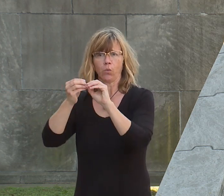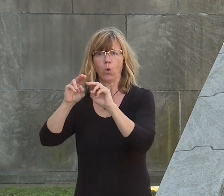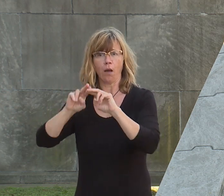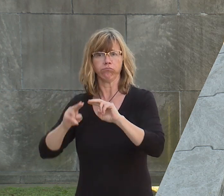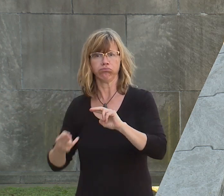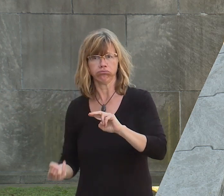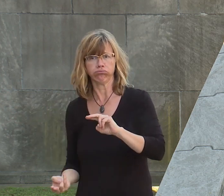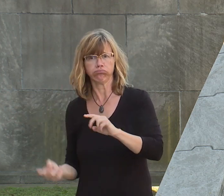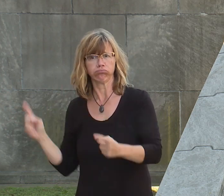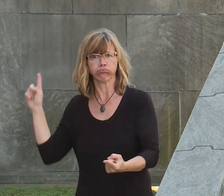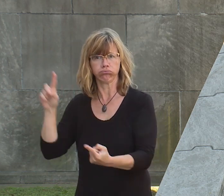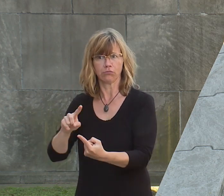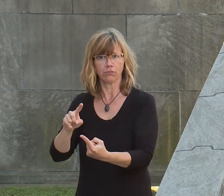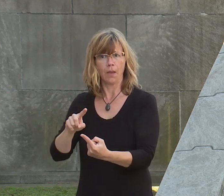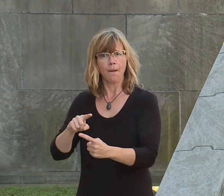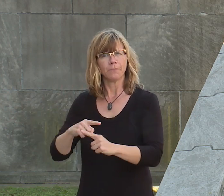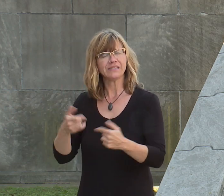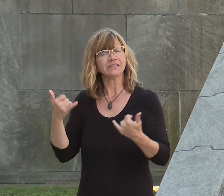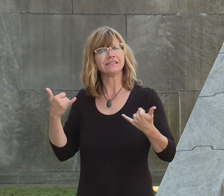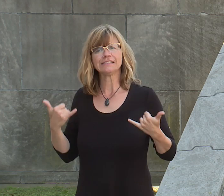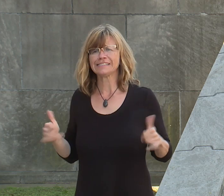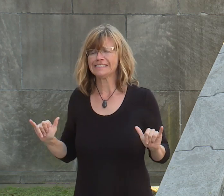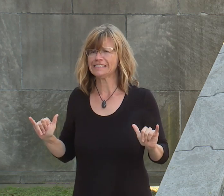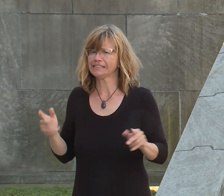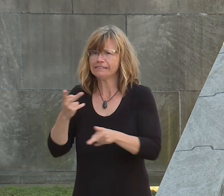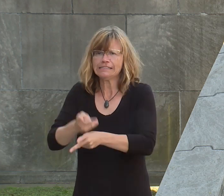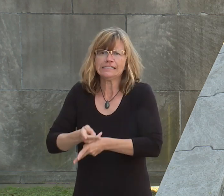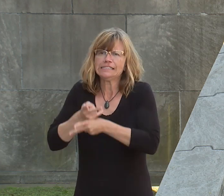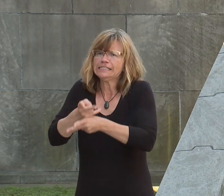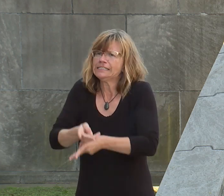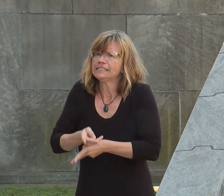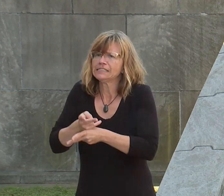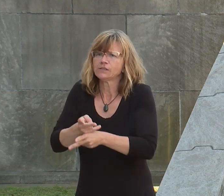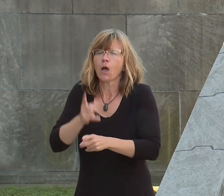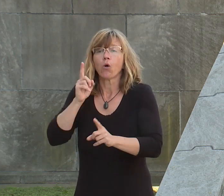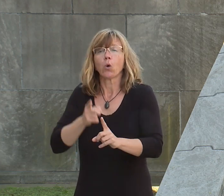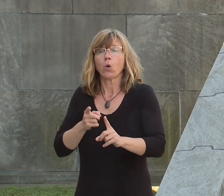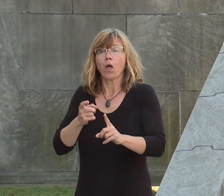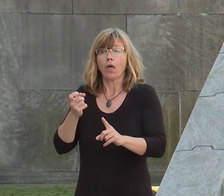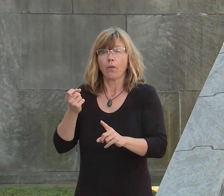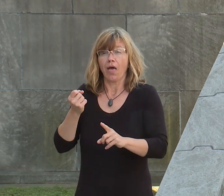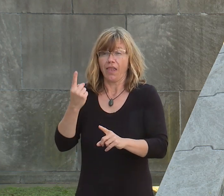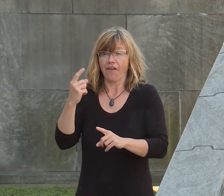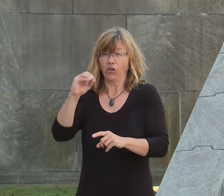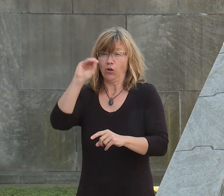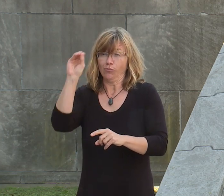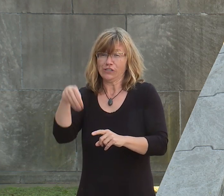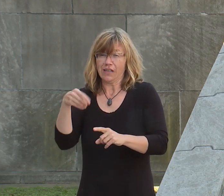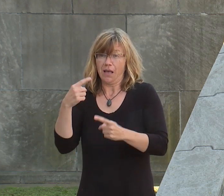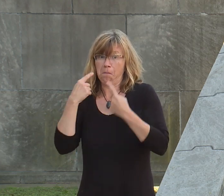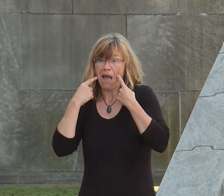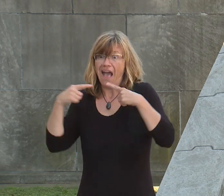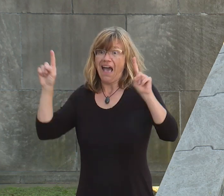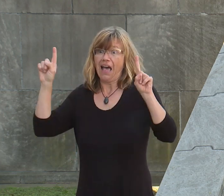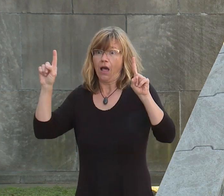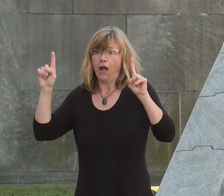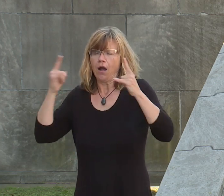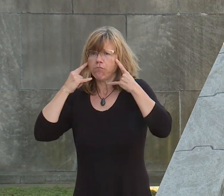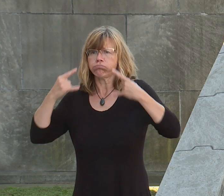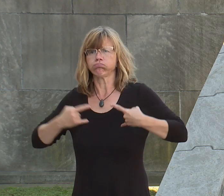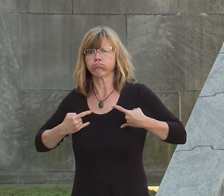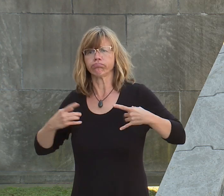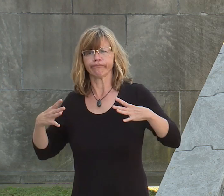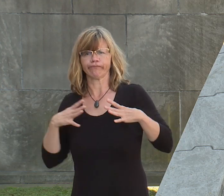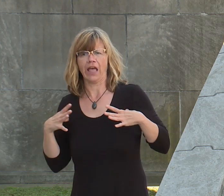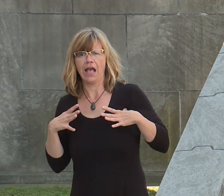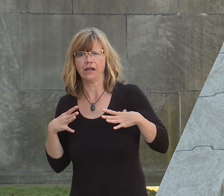way, we have a target to remove the mask mandate. We're 11% away, and when we get to that point, because we know that reaching that